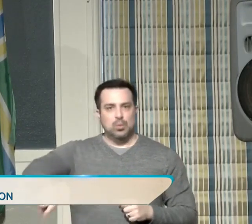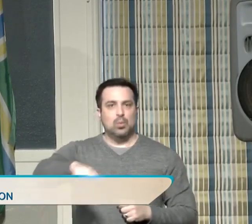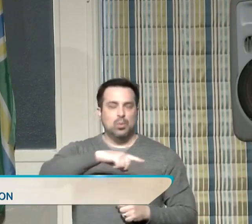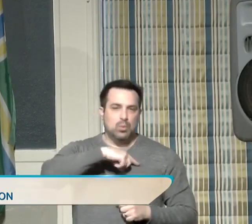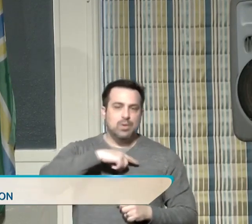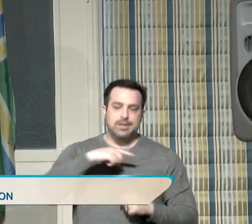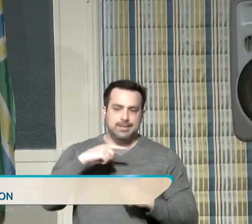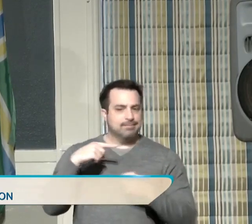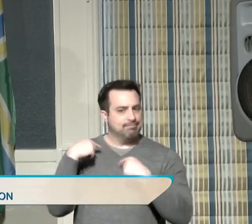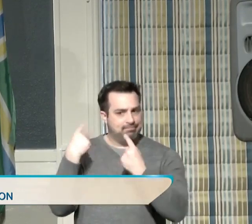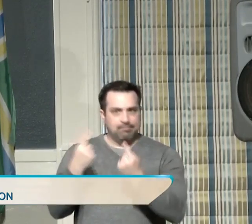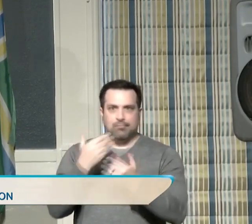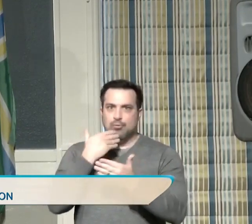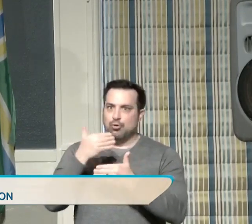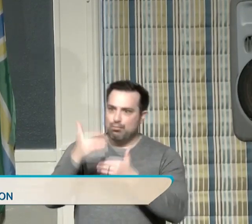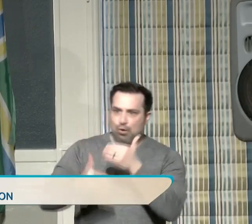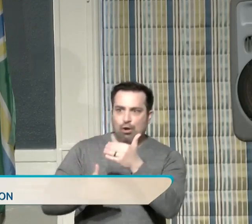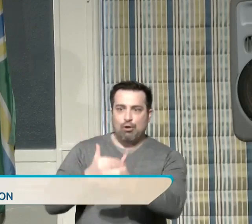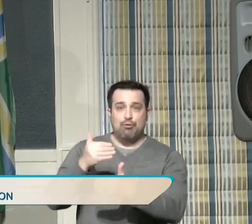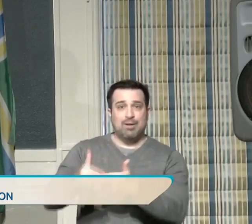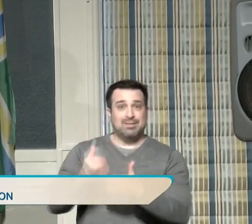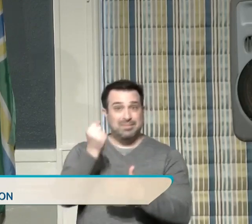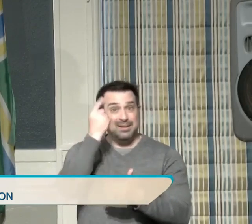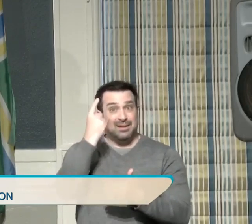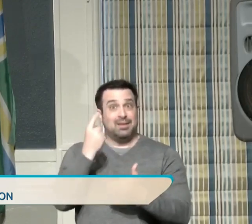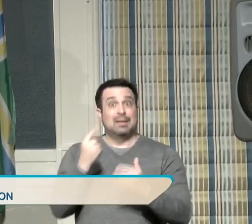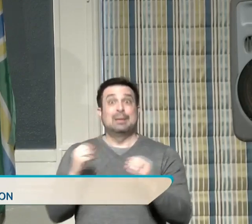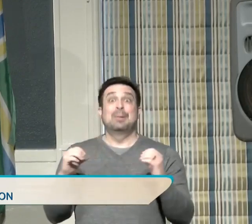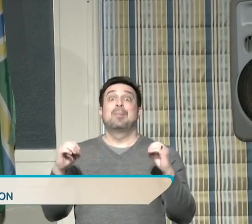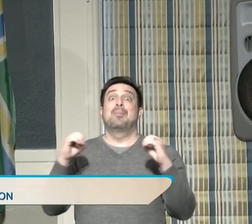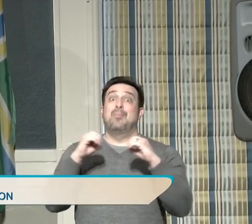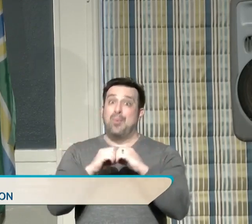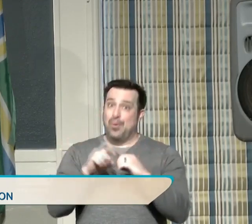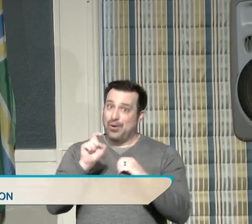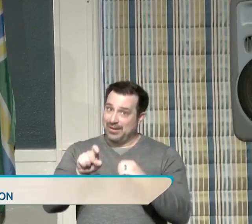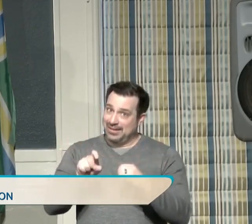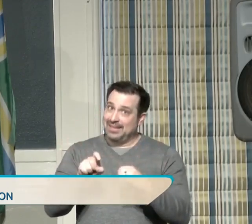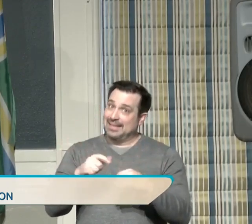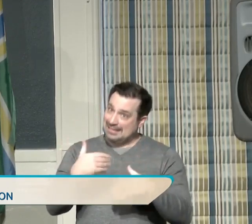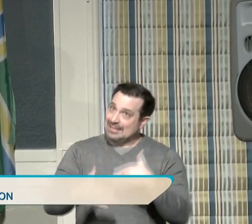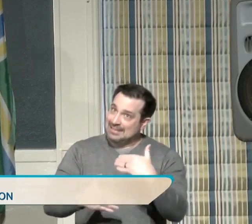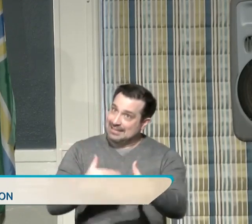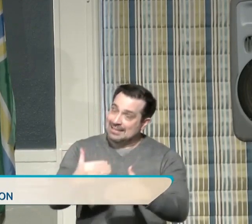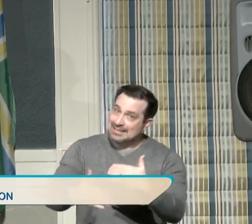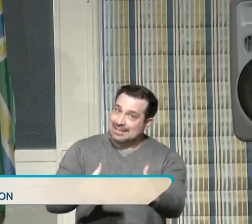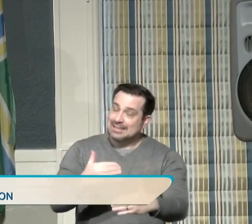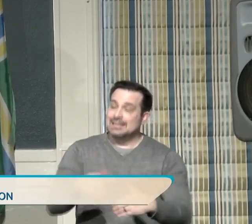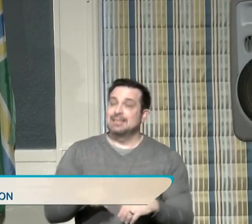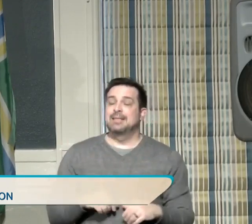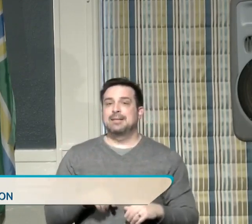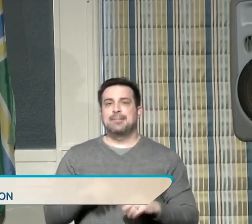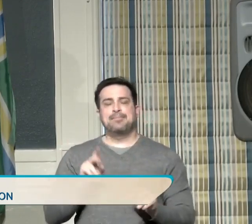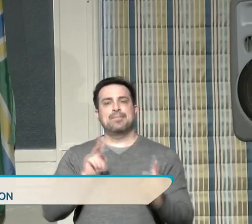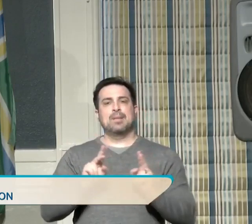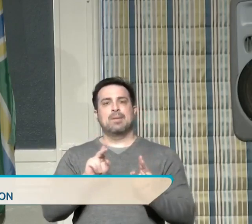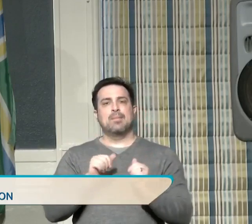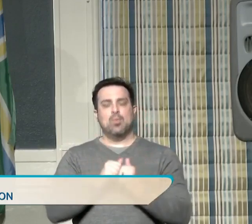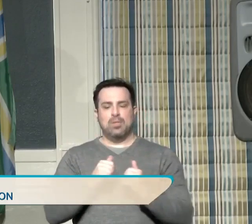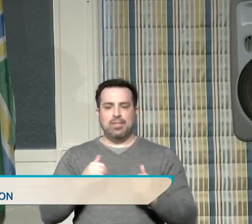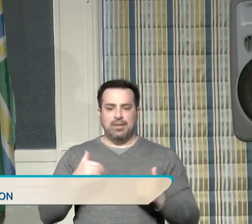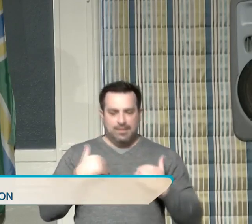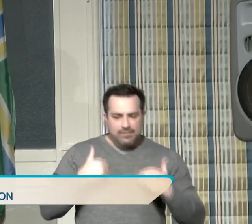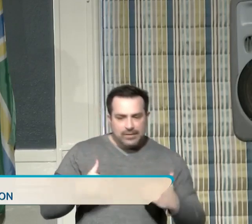but we have made great progress, but there is much more to go there. People with physical and